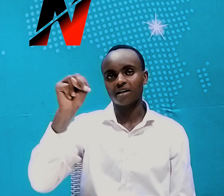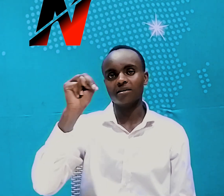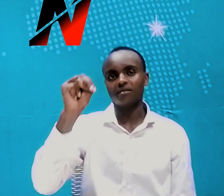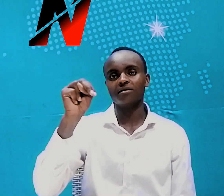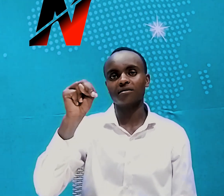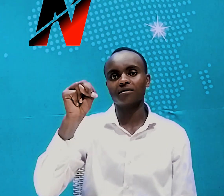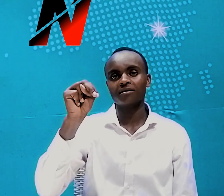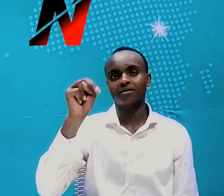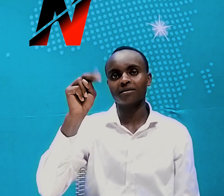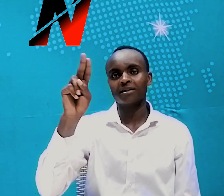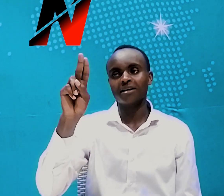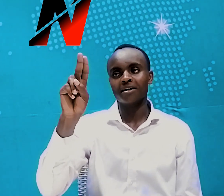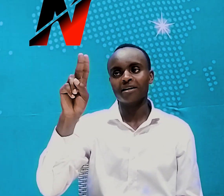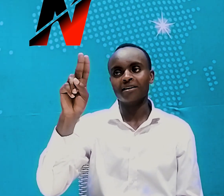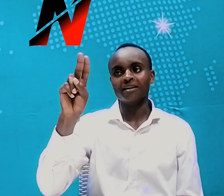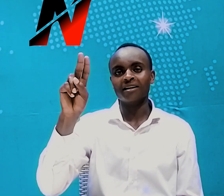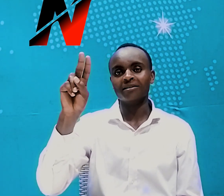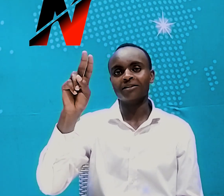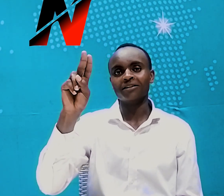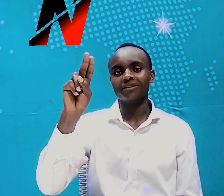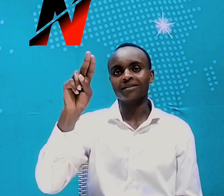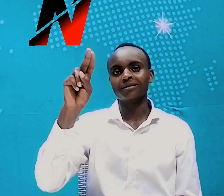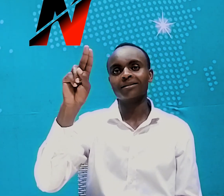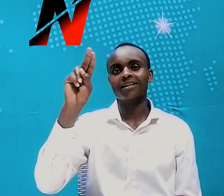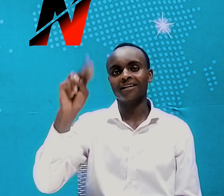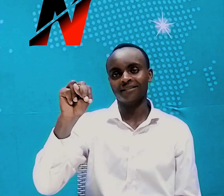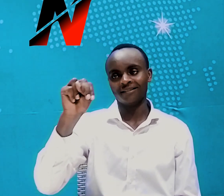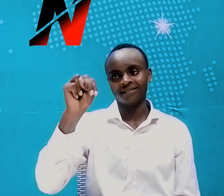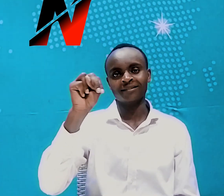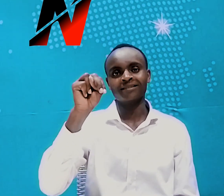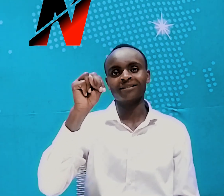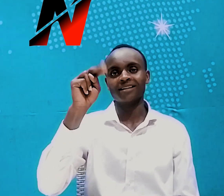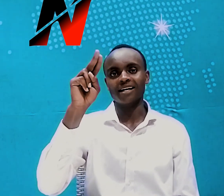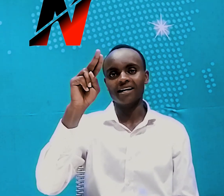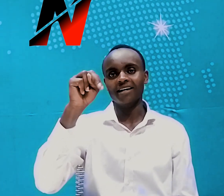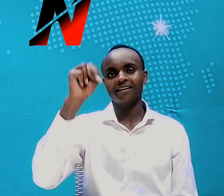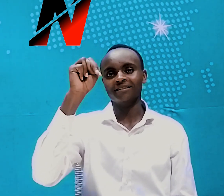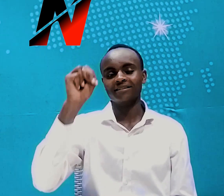N. And then what is N. N.